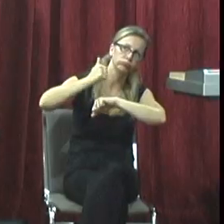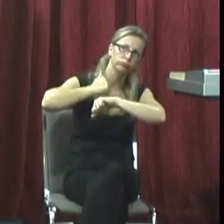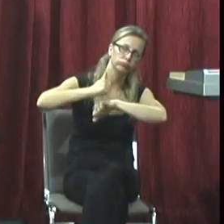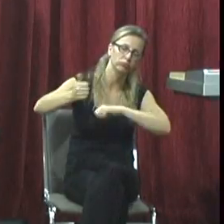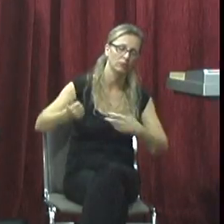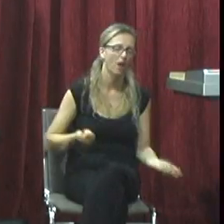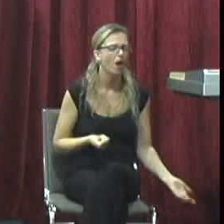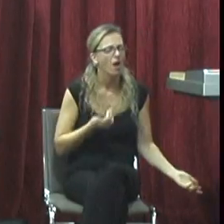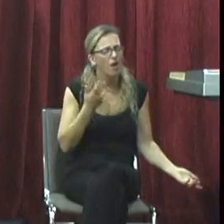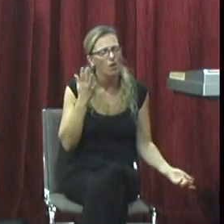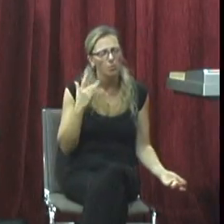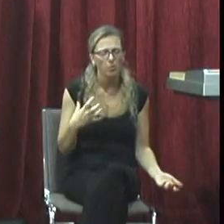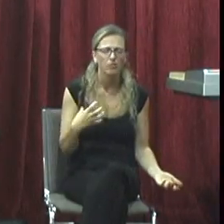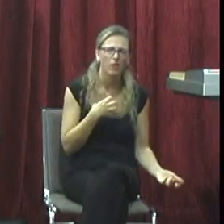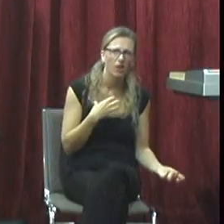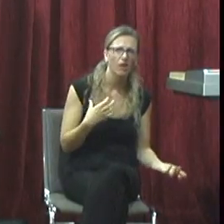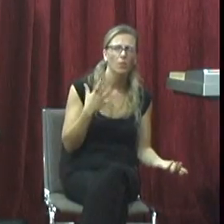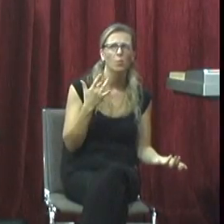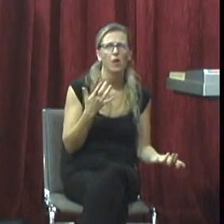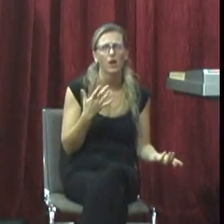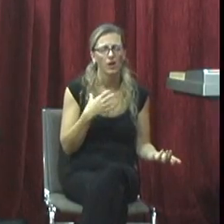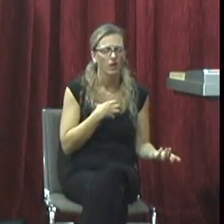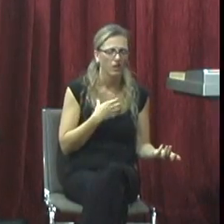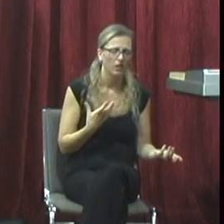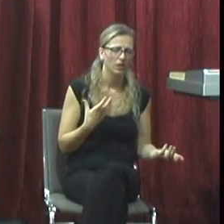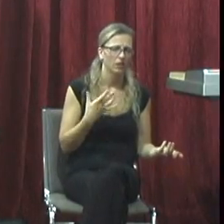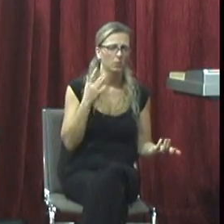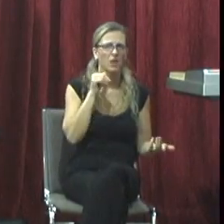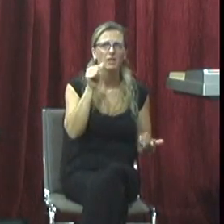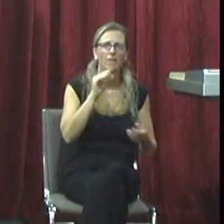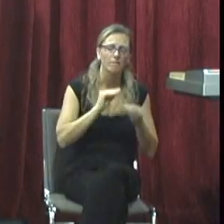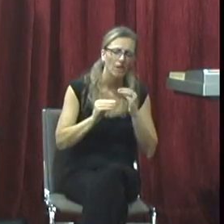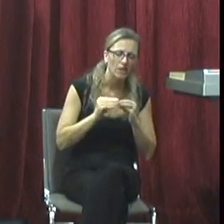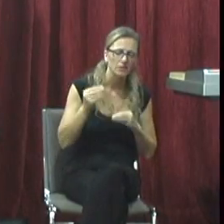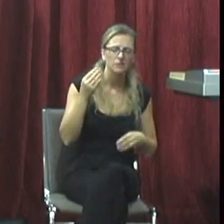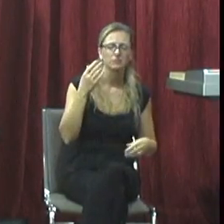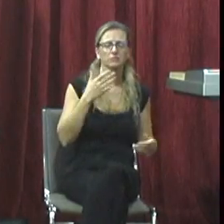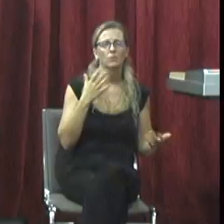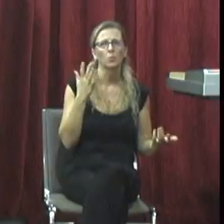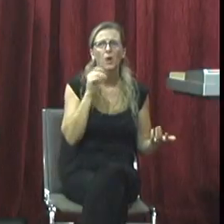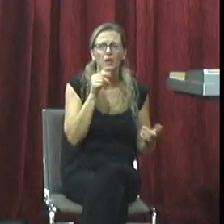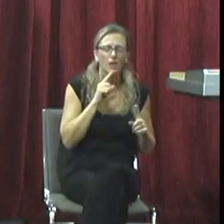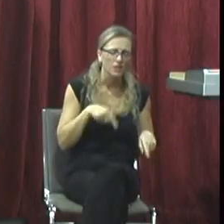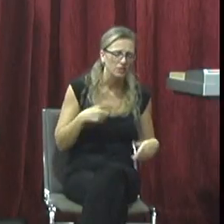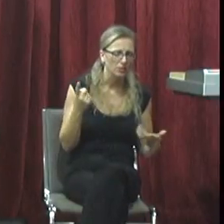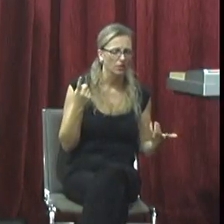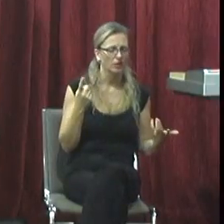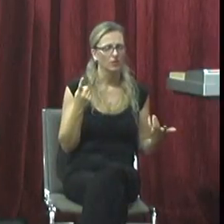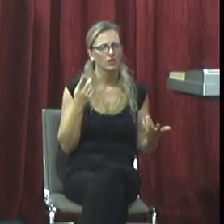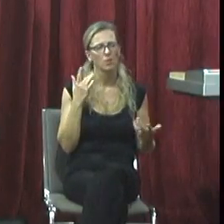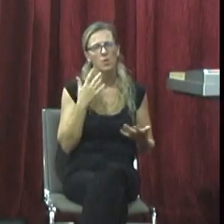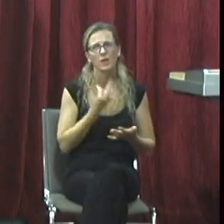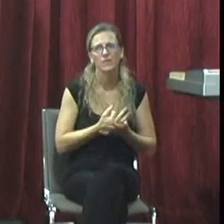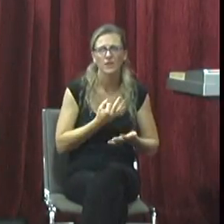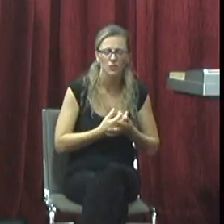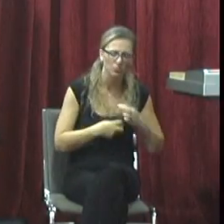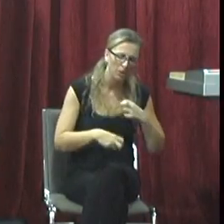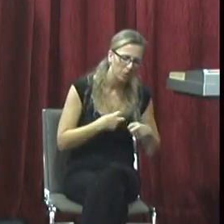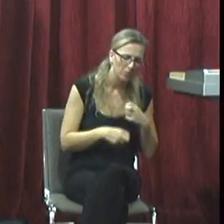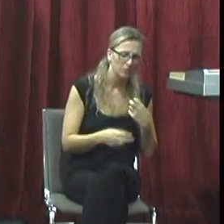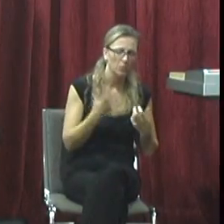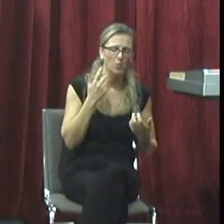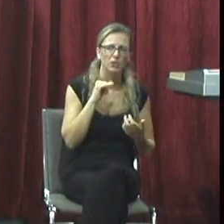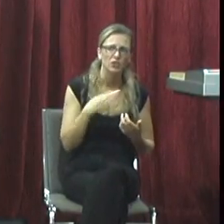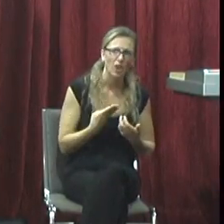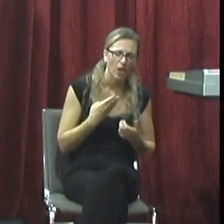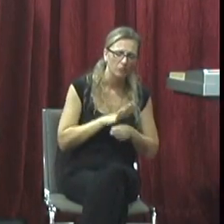God answered my prayers and fixed this mess? This relationship that's gone wrong, this financial mess I'm in, this